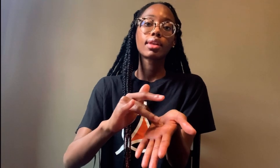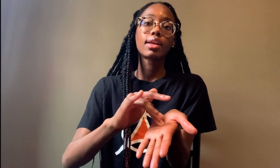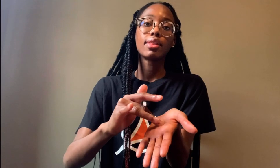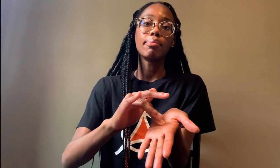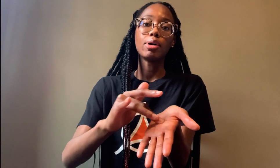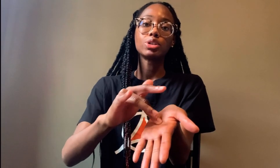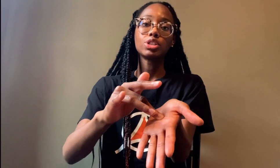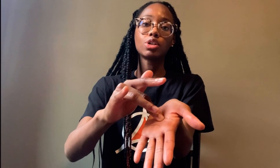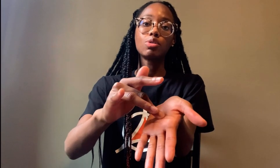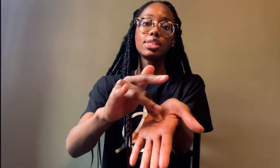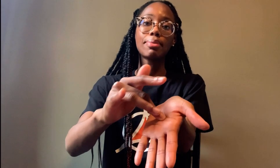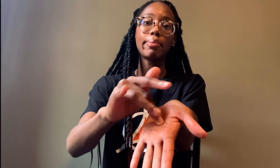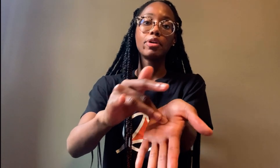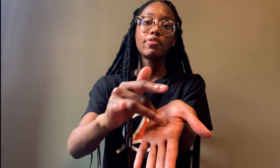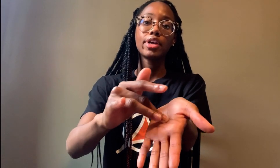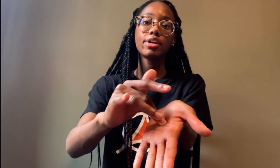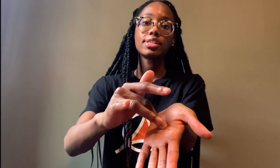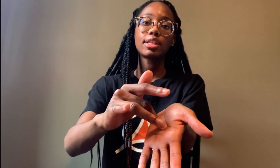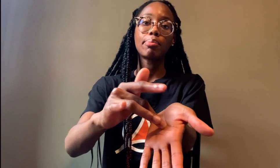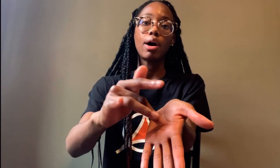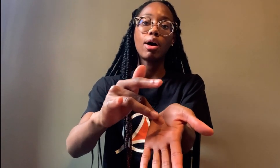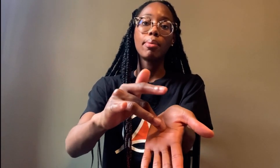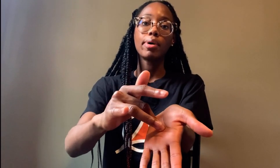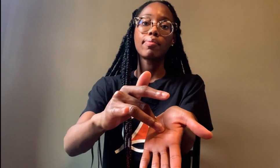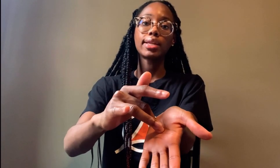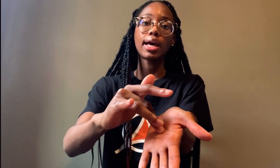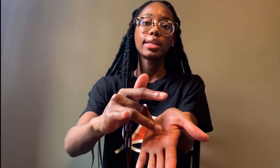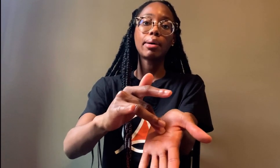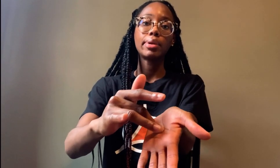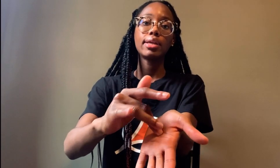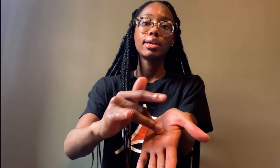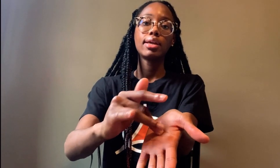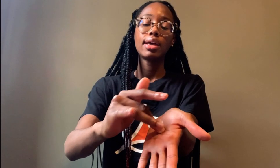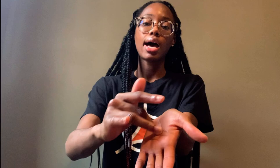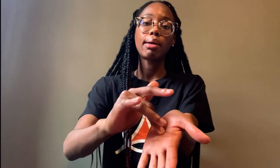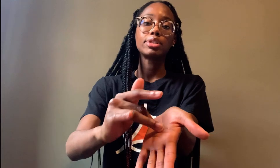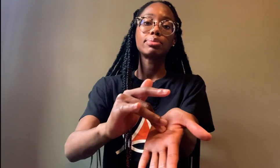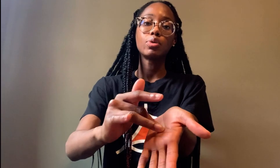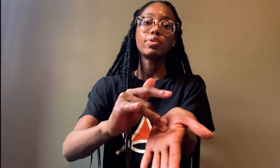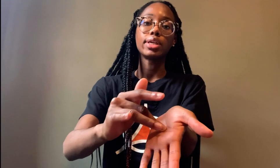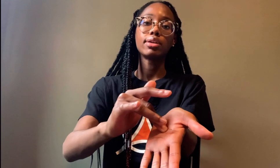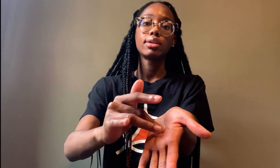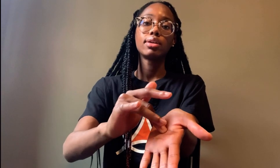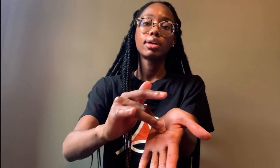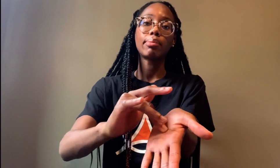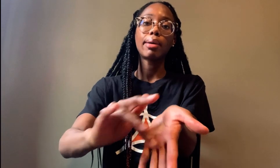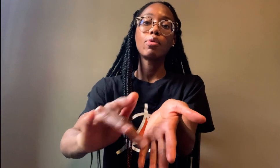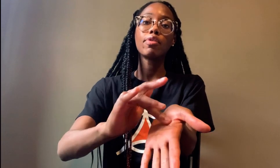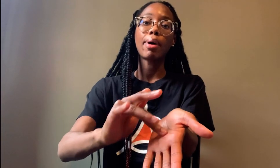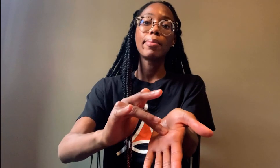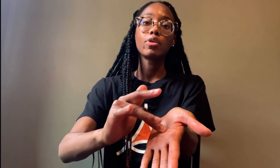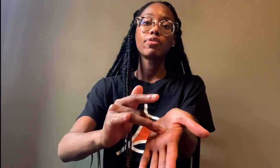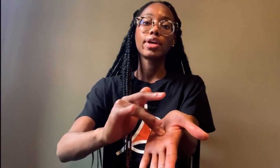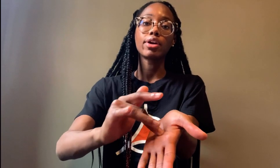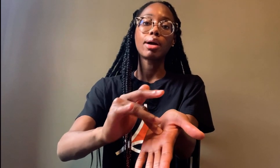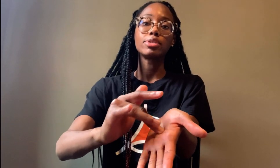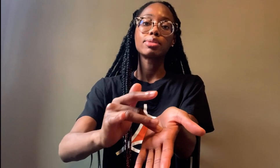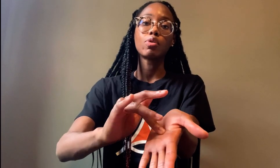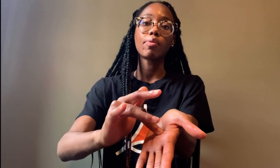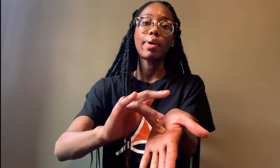the motion. So you see my middle finger is in the palm of my non-dominant. I'm just moving it. I'm not moving my middle finger. I'm just moving my